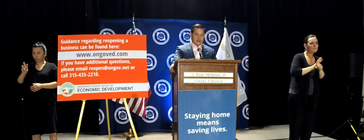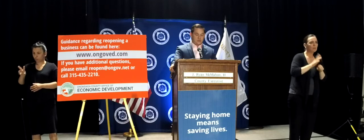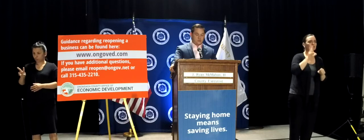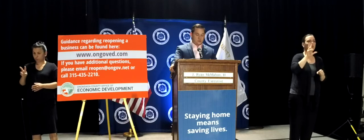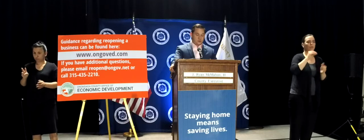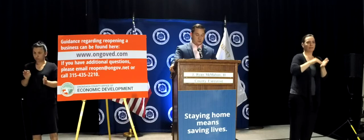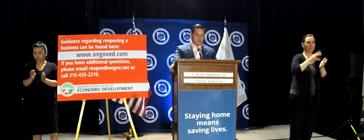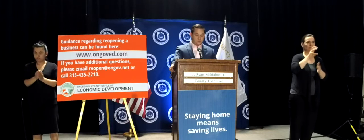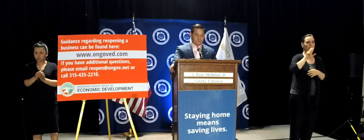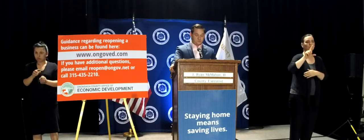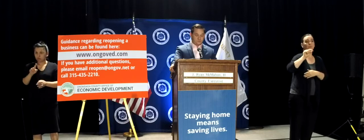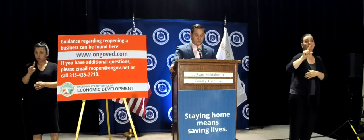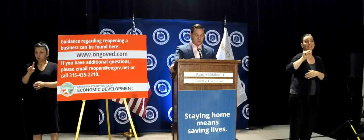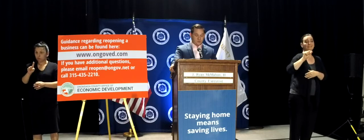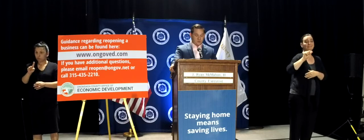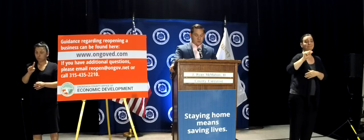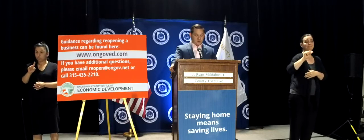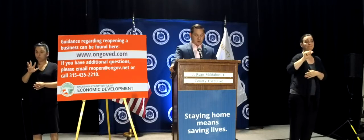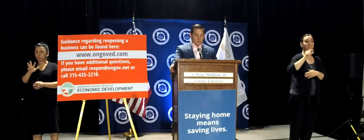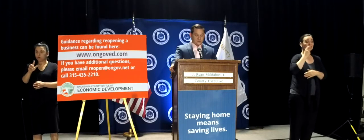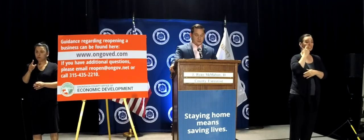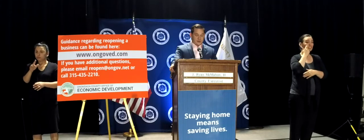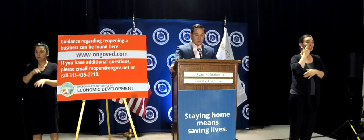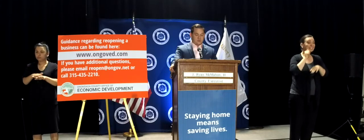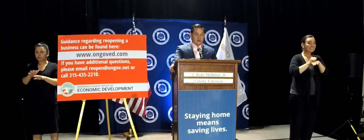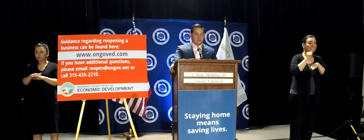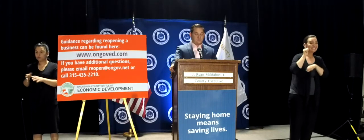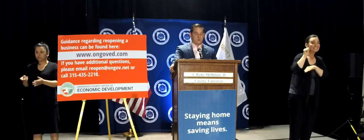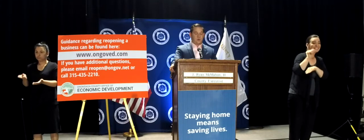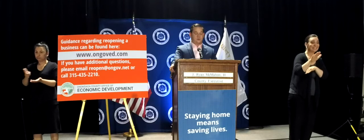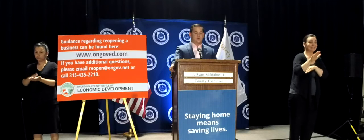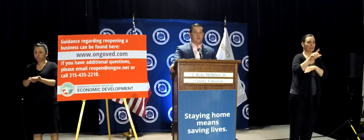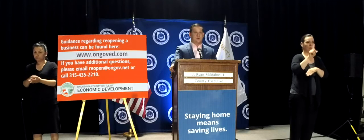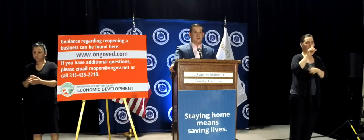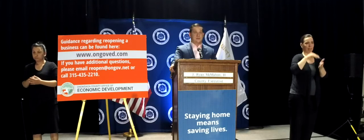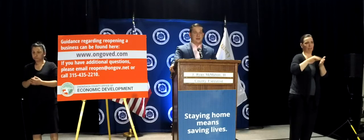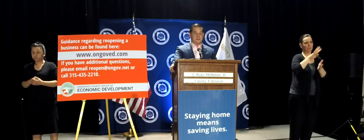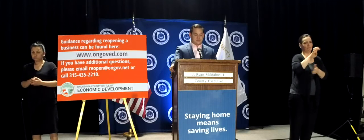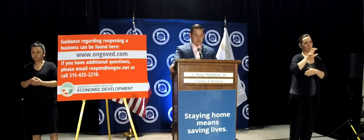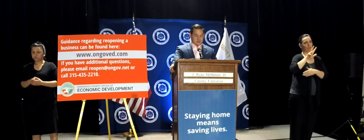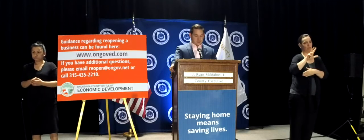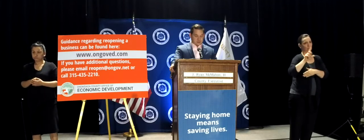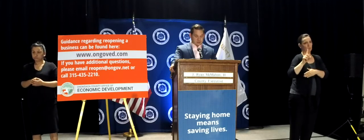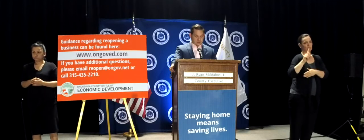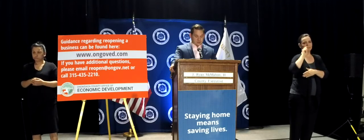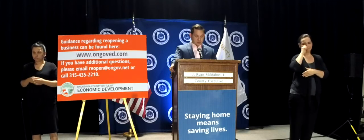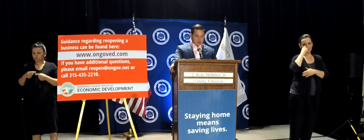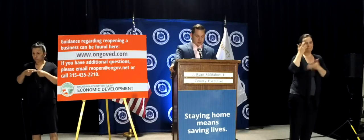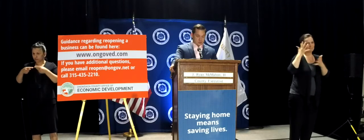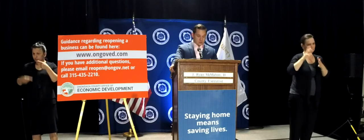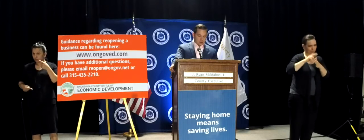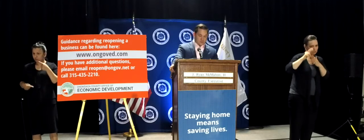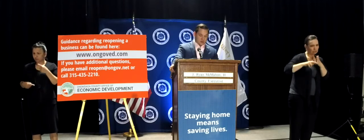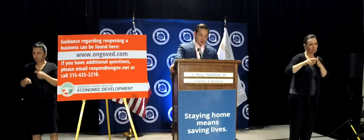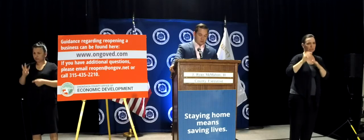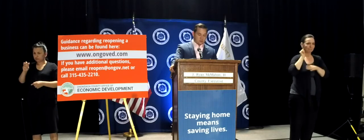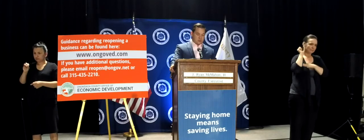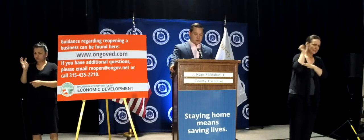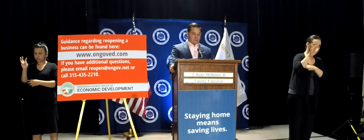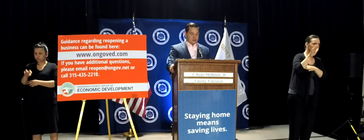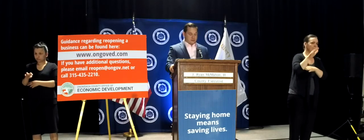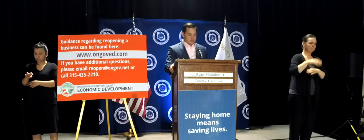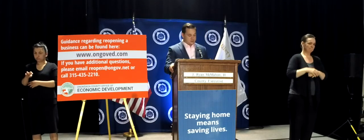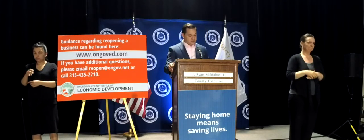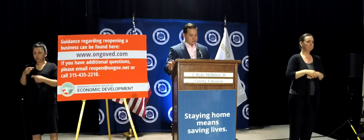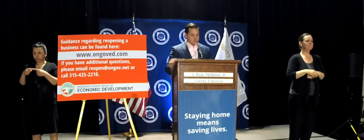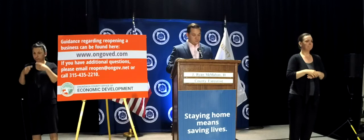30,620 negative results. We sent 1,431 tests yesterday. We have